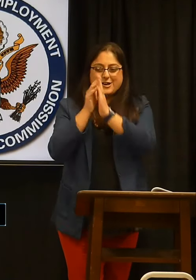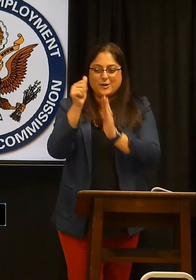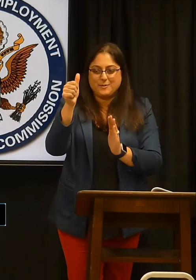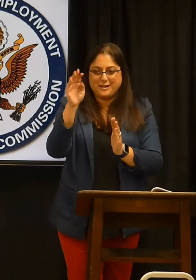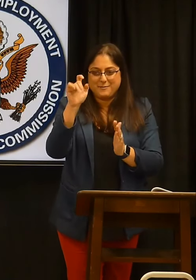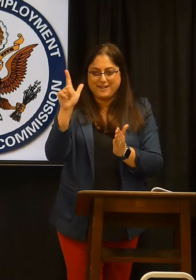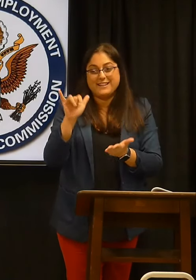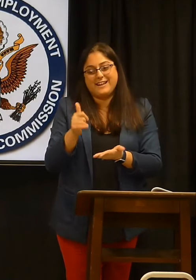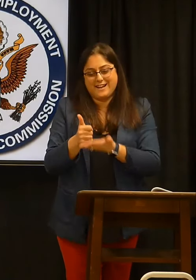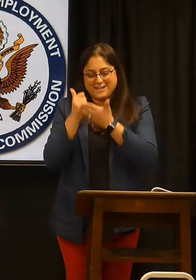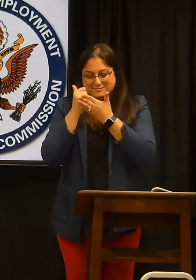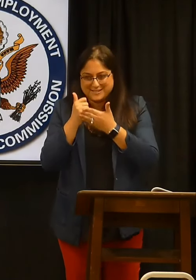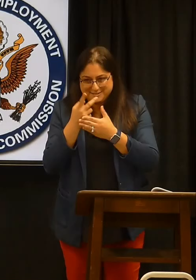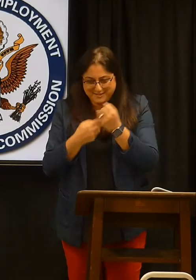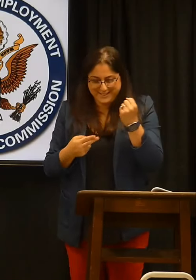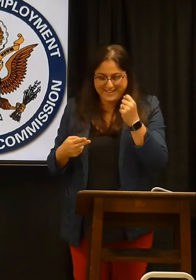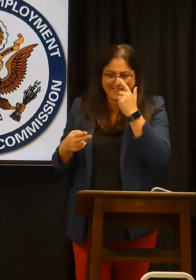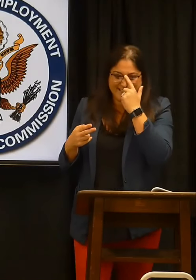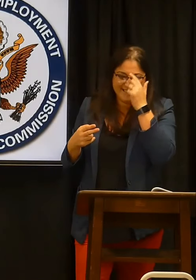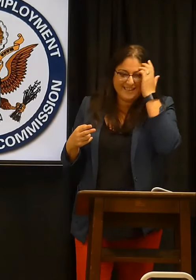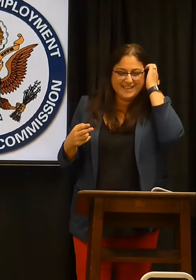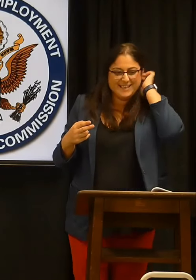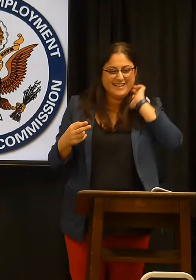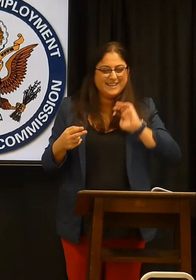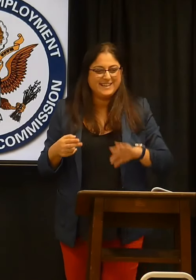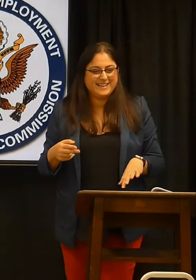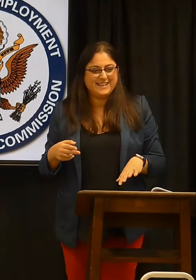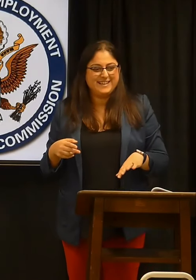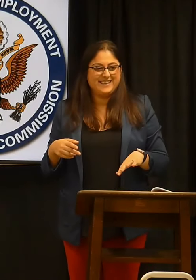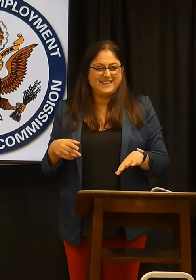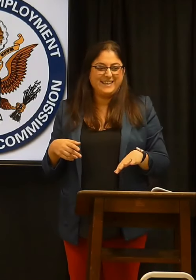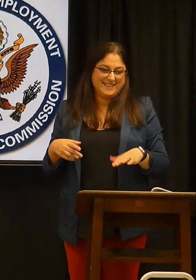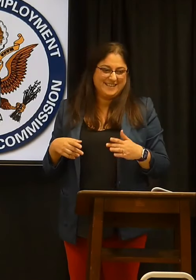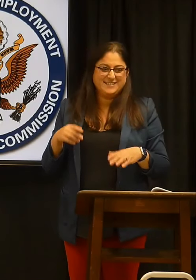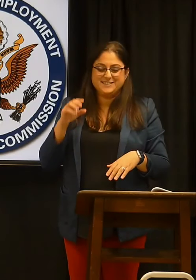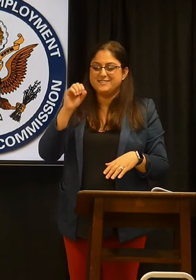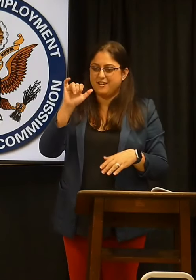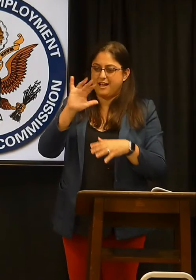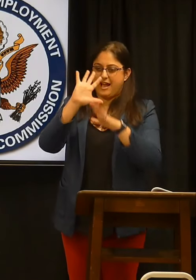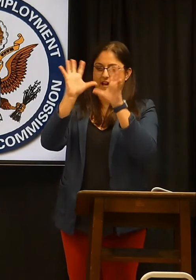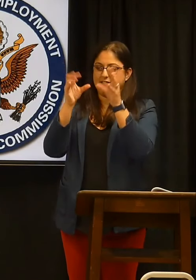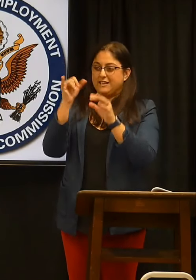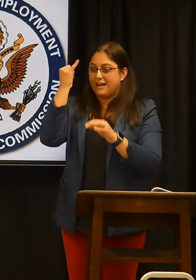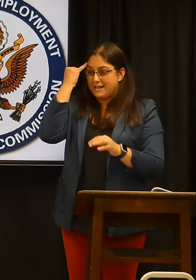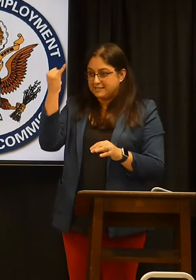me. So I moved it, and then I can see people coming, and it works a lot better.